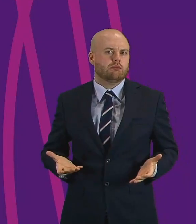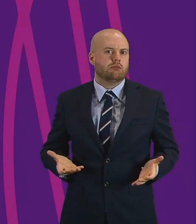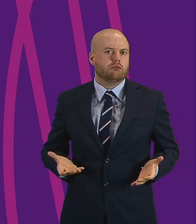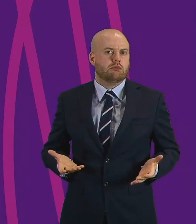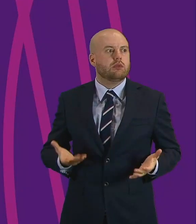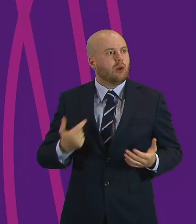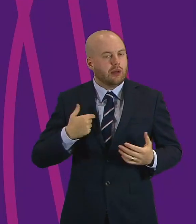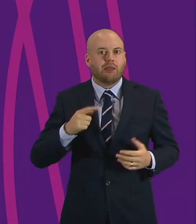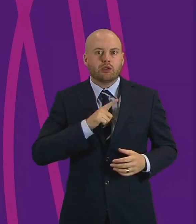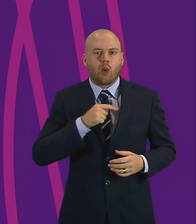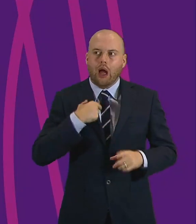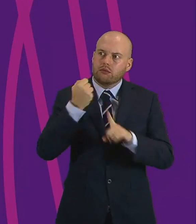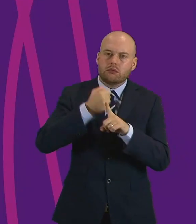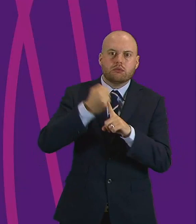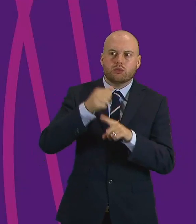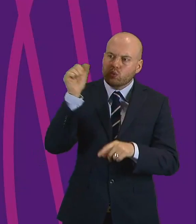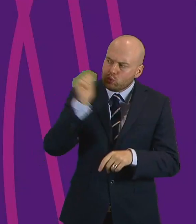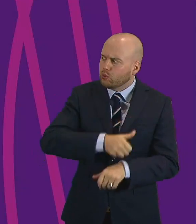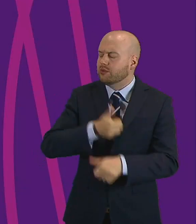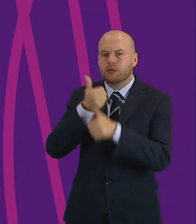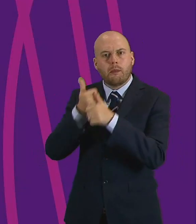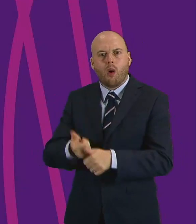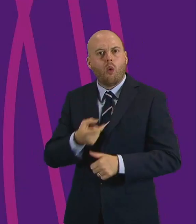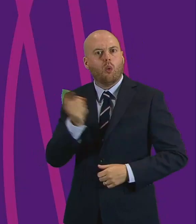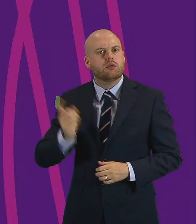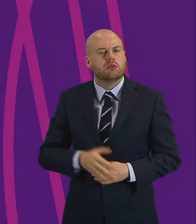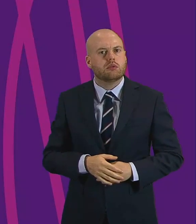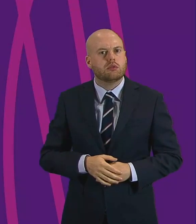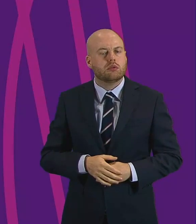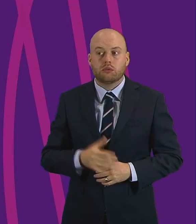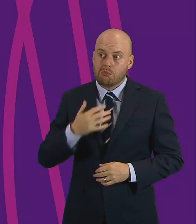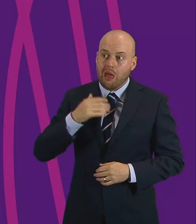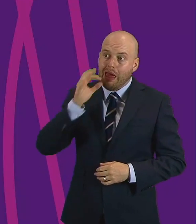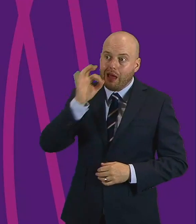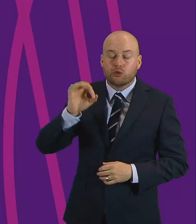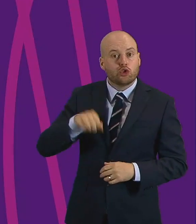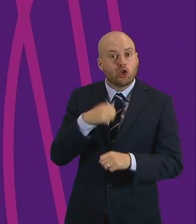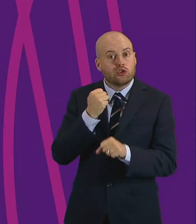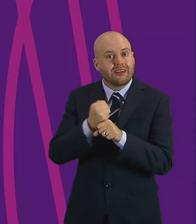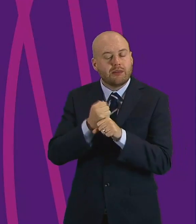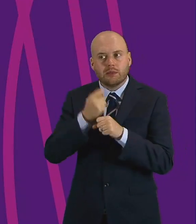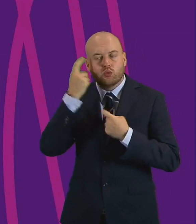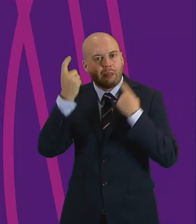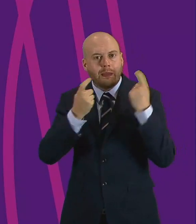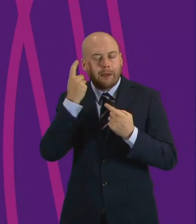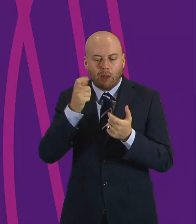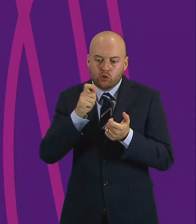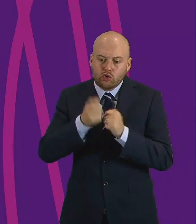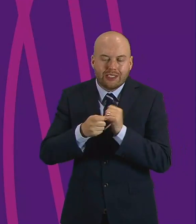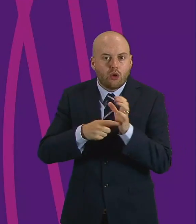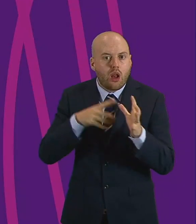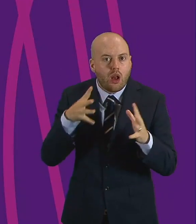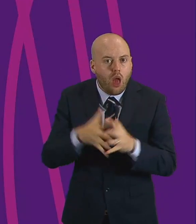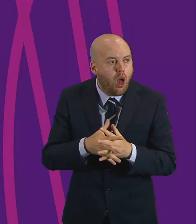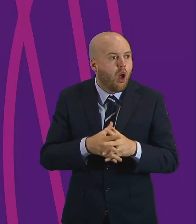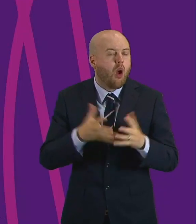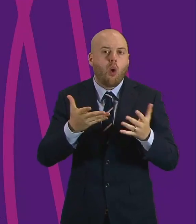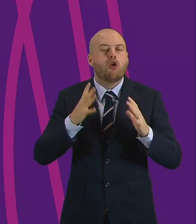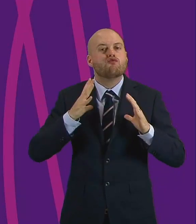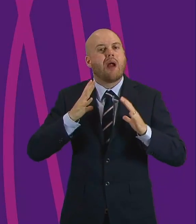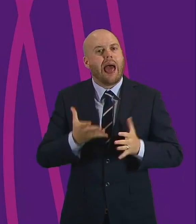these businesses. And we're asking the Scottish Government to consider various measures, such as law changes relaxing rules on pavement eating and